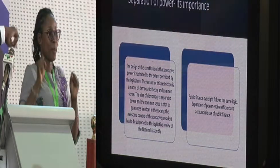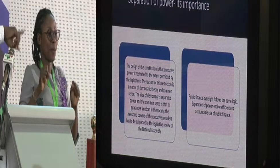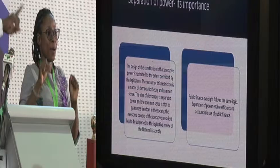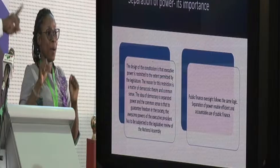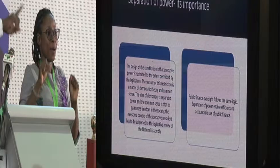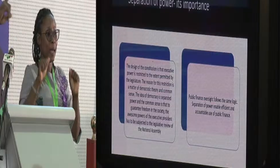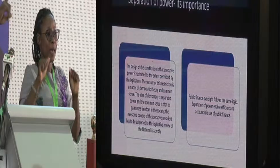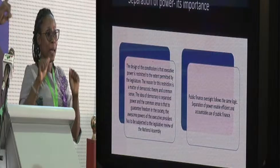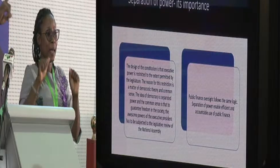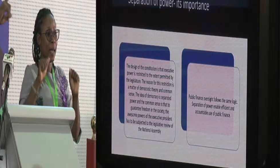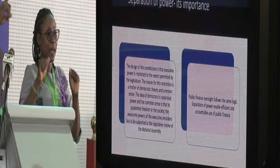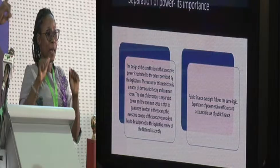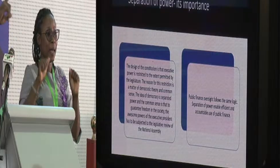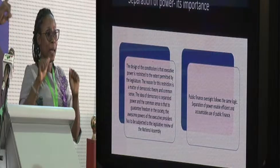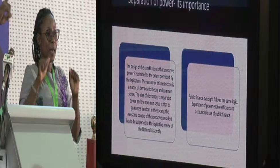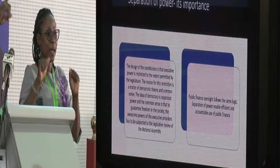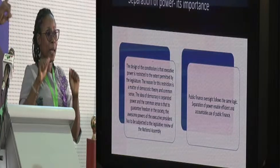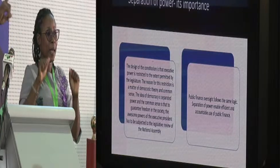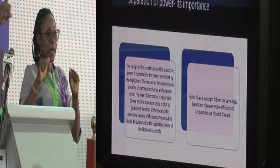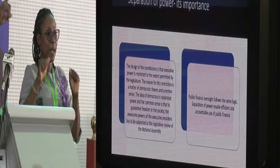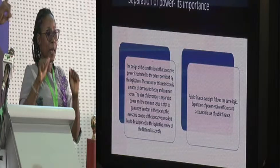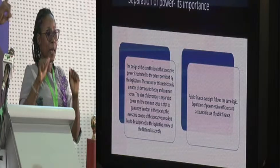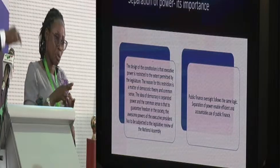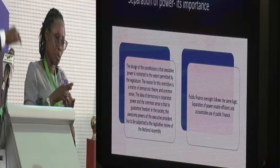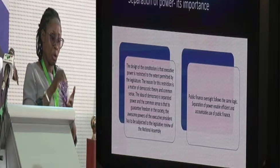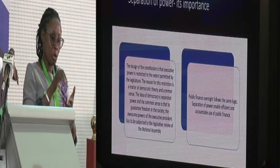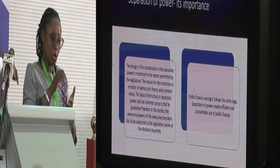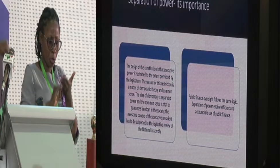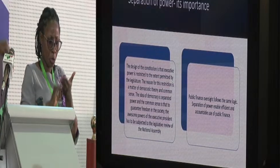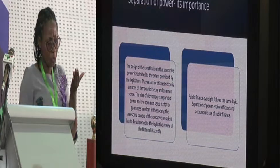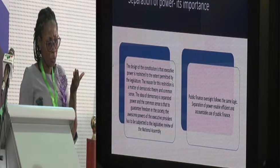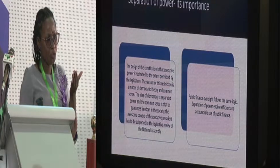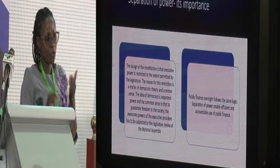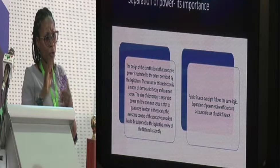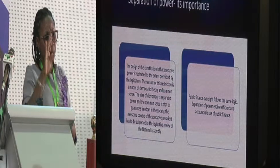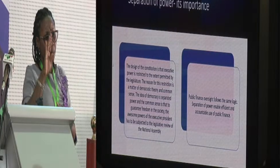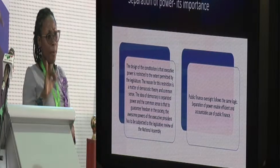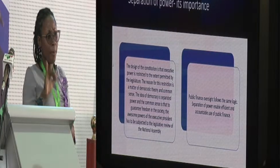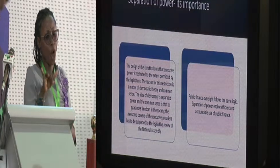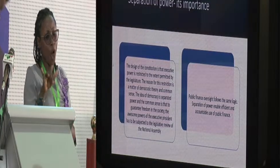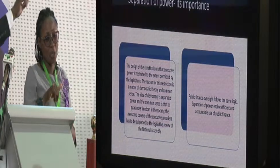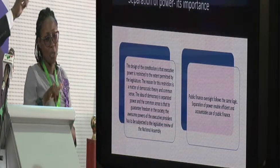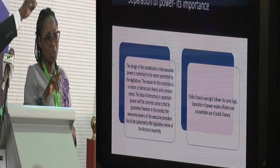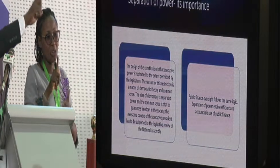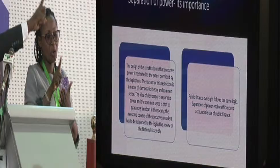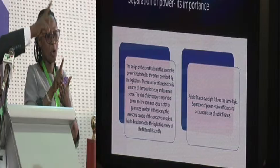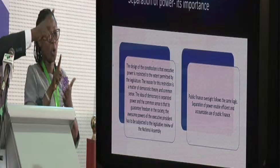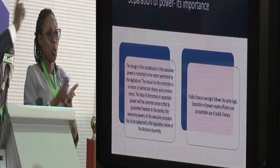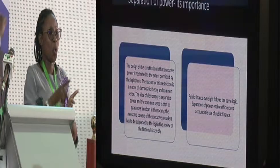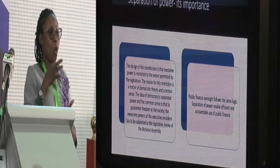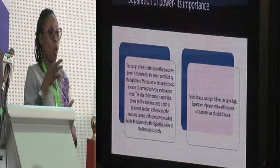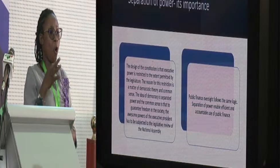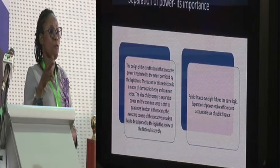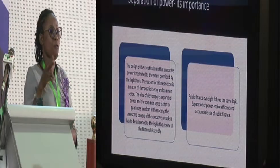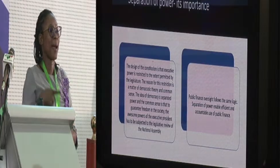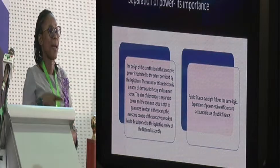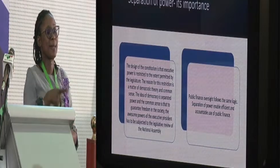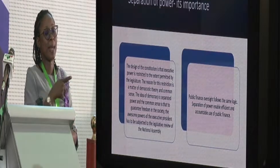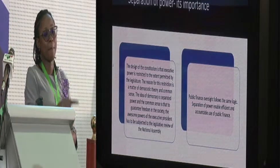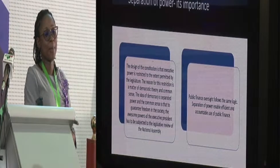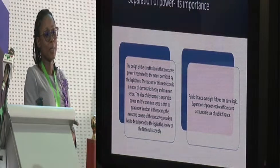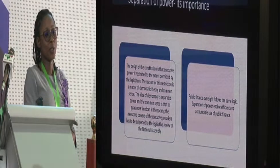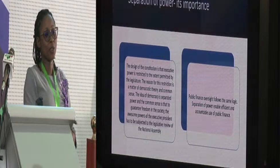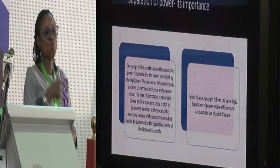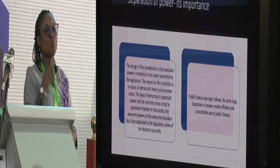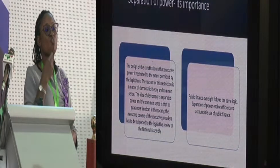be controlled, reduced, removed by ordinary law of parliament. So